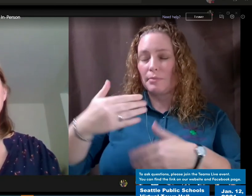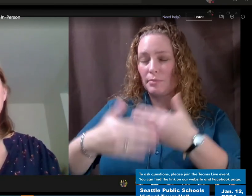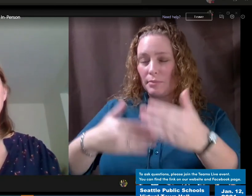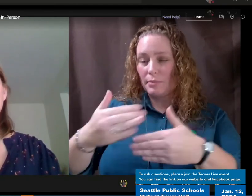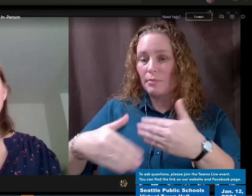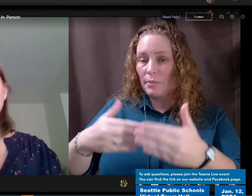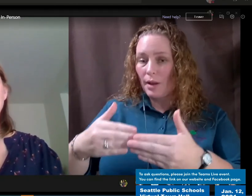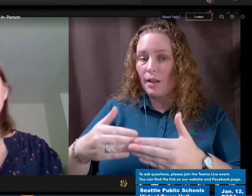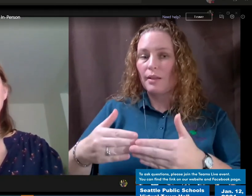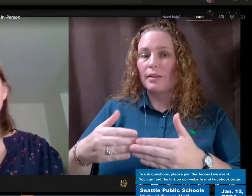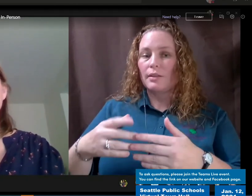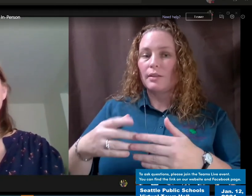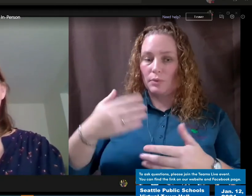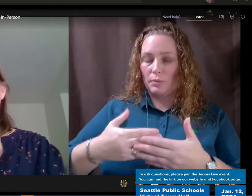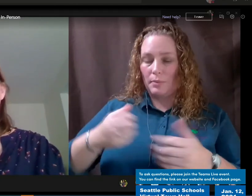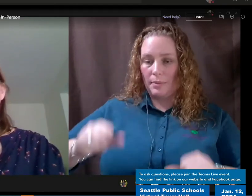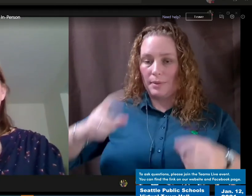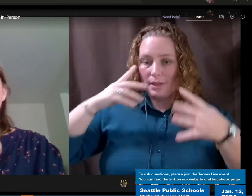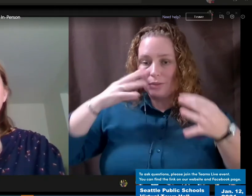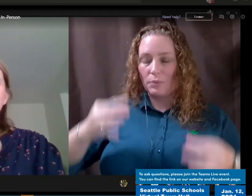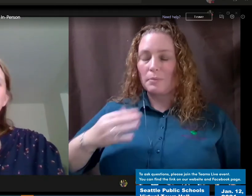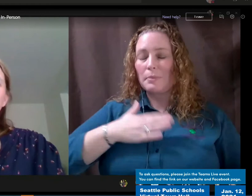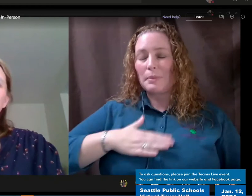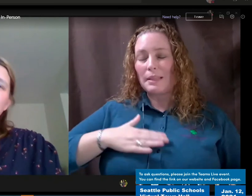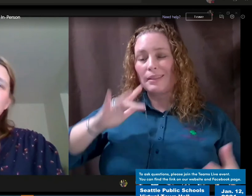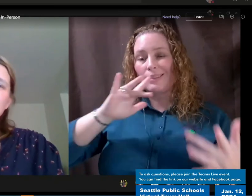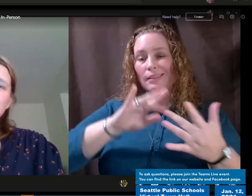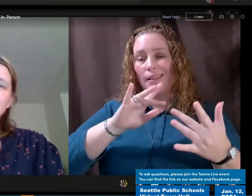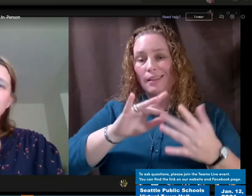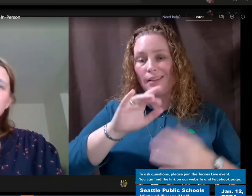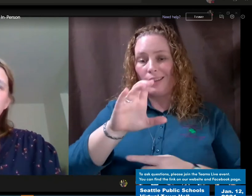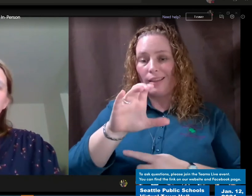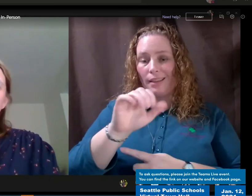case manager or special education teacher. So